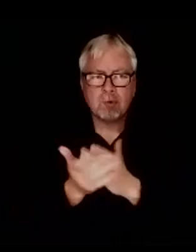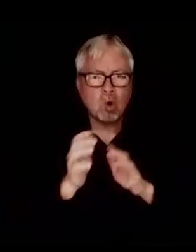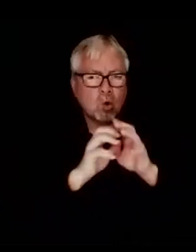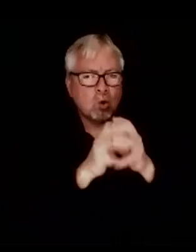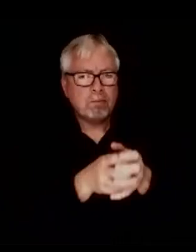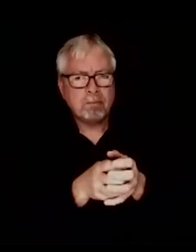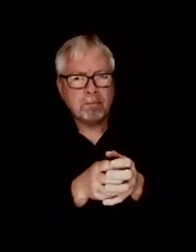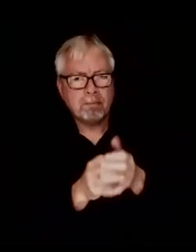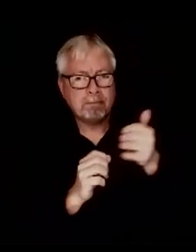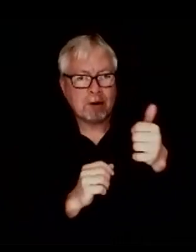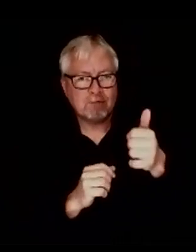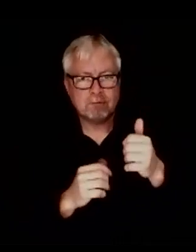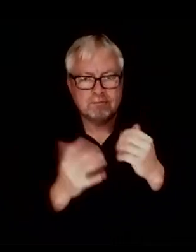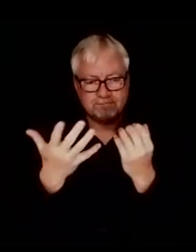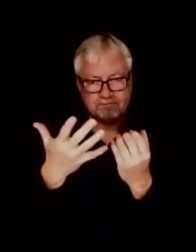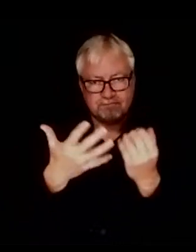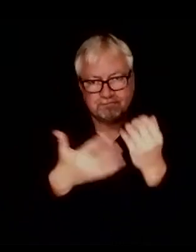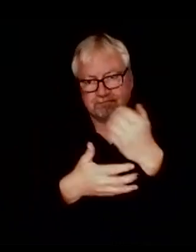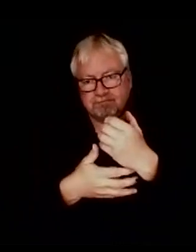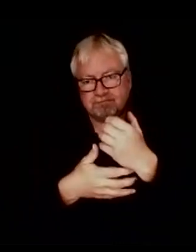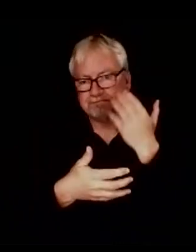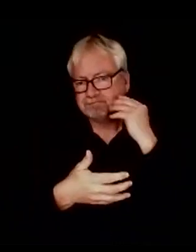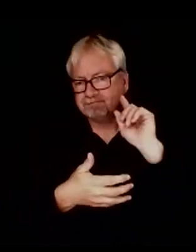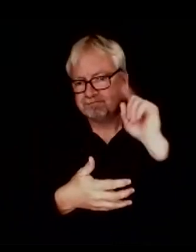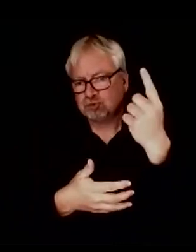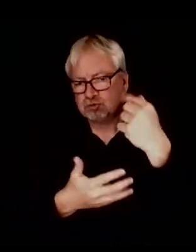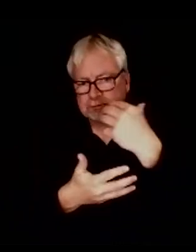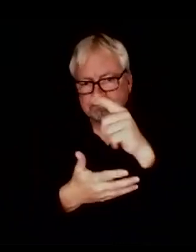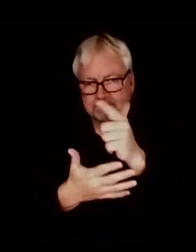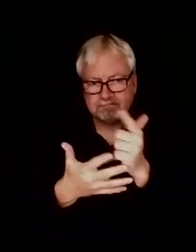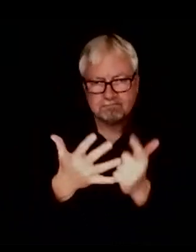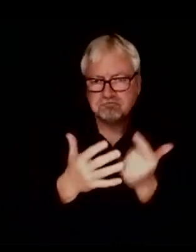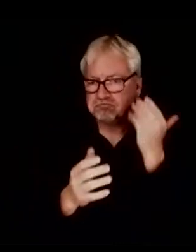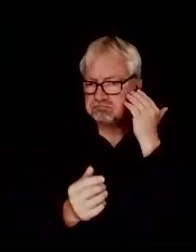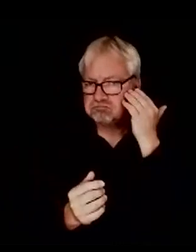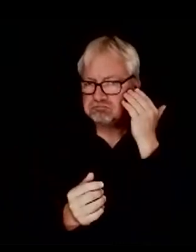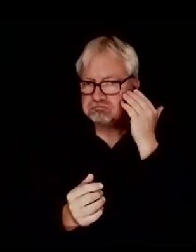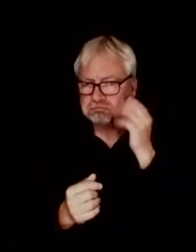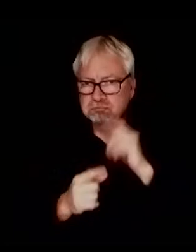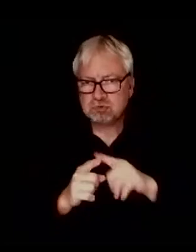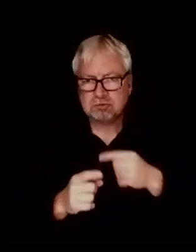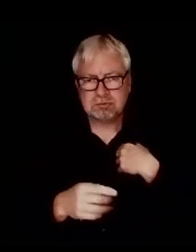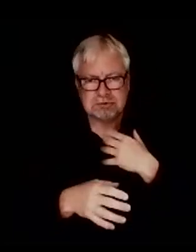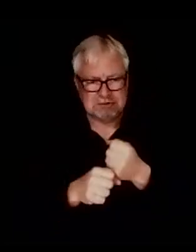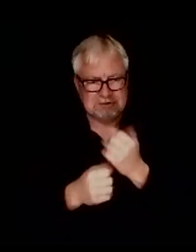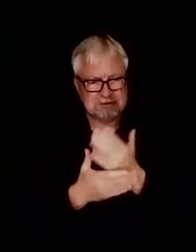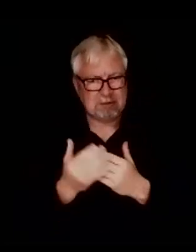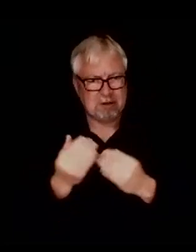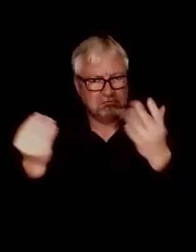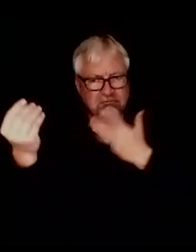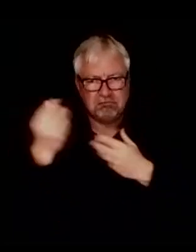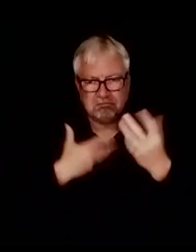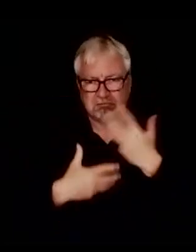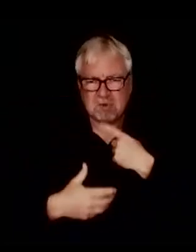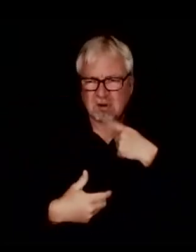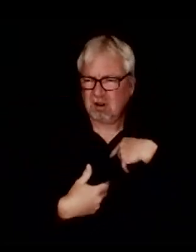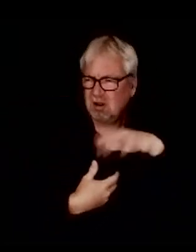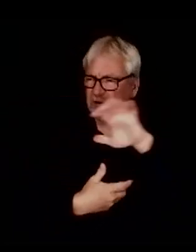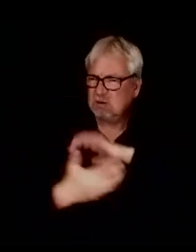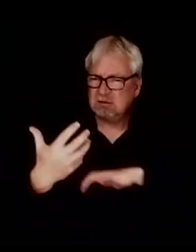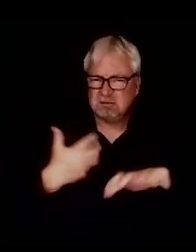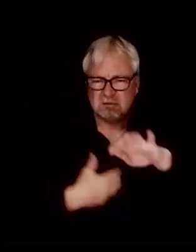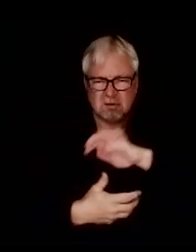think we've gotten some minimal feedback that there may be some confusion. Anyone in Minnesota